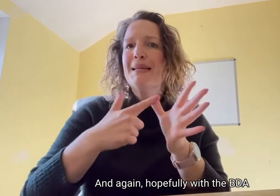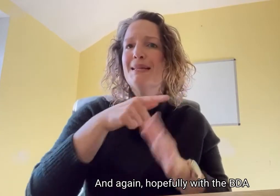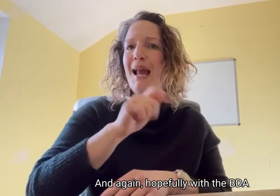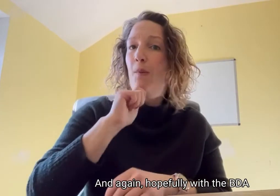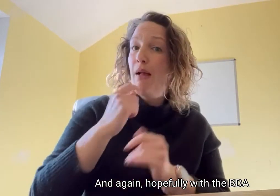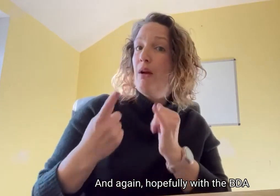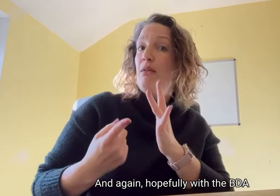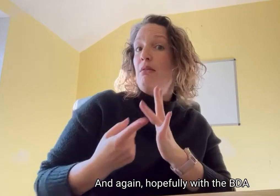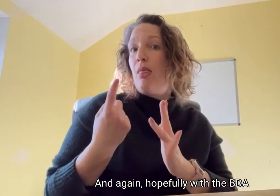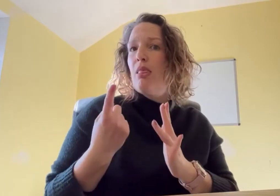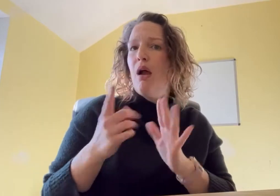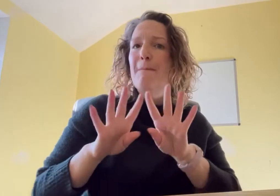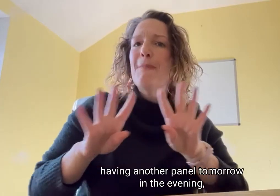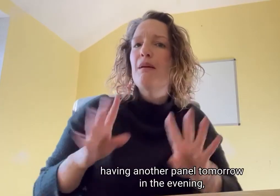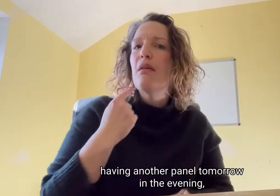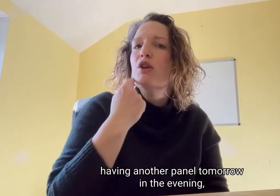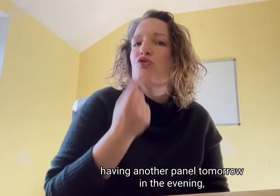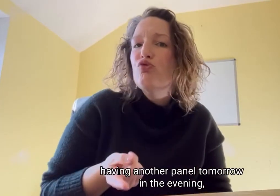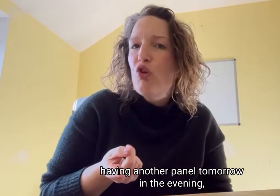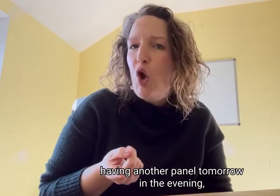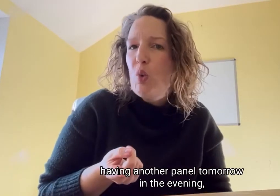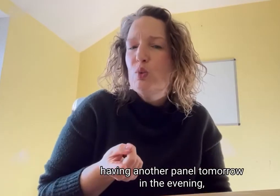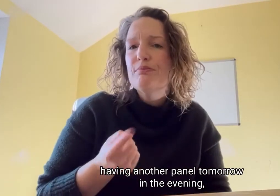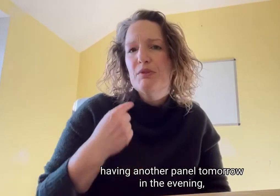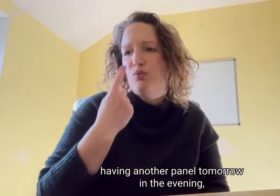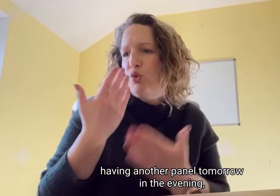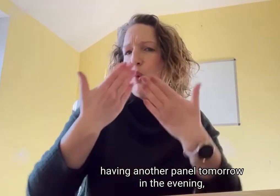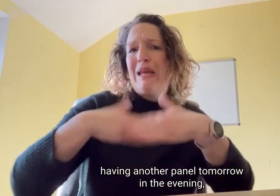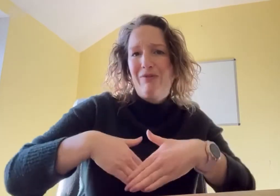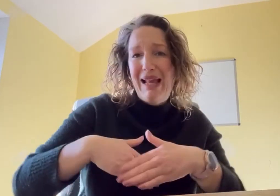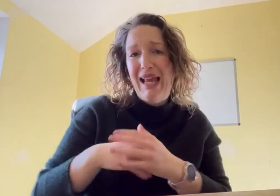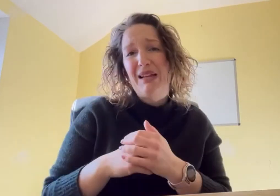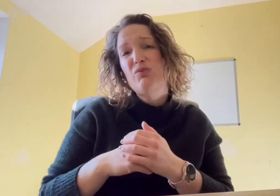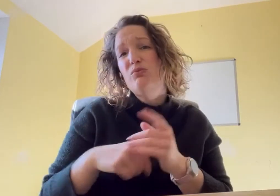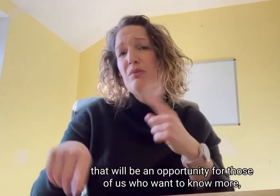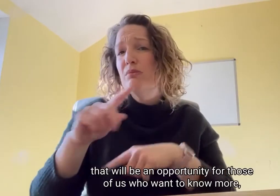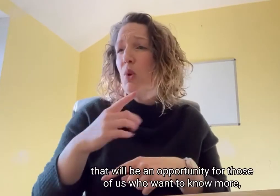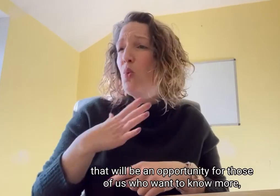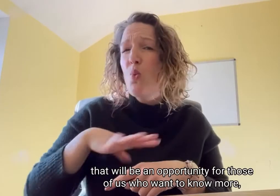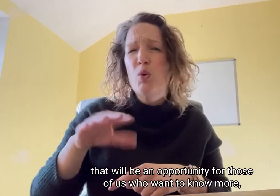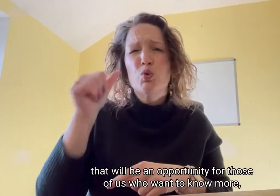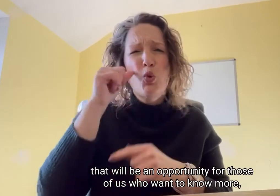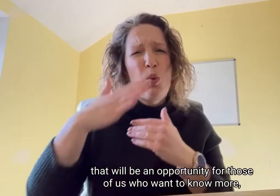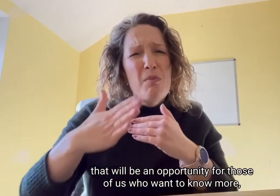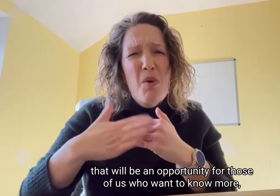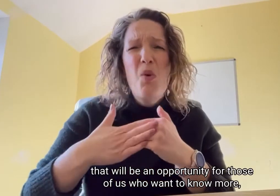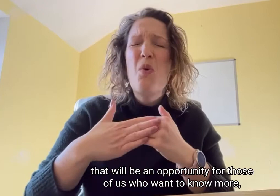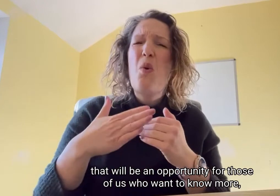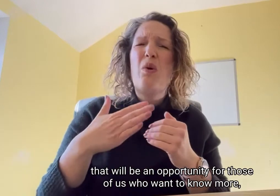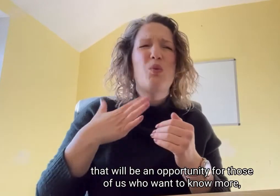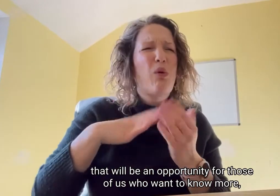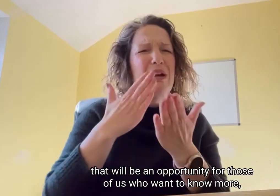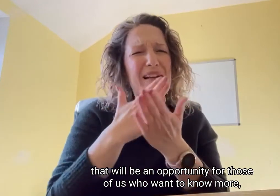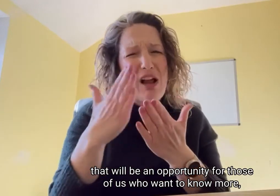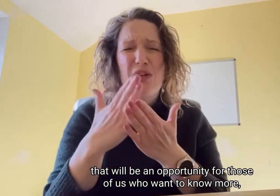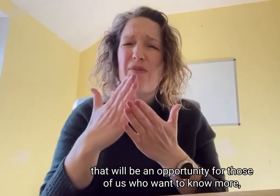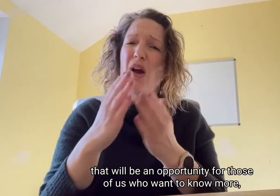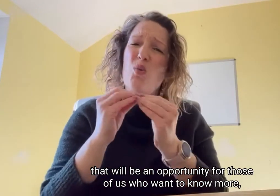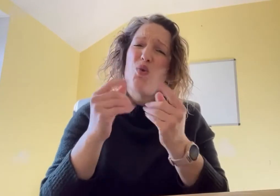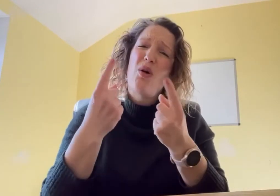with the BDA having another panel tomorrow in the evening, that will be an opportunity for those of us who want to know more